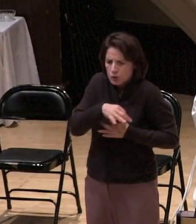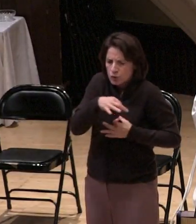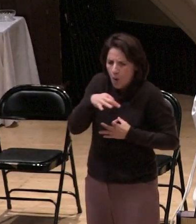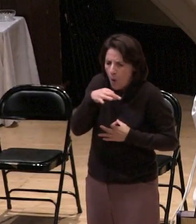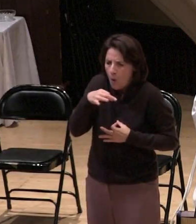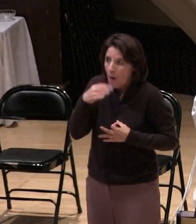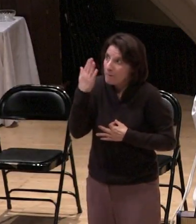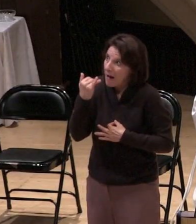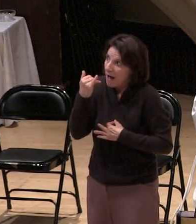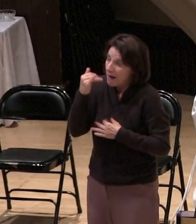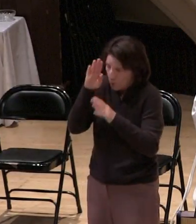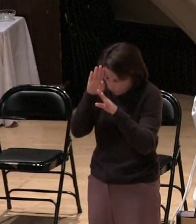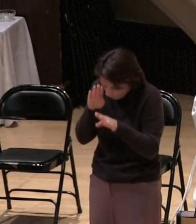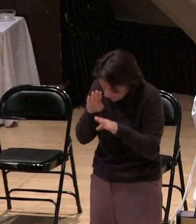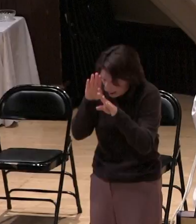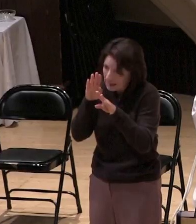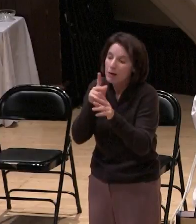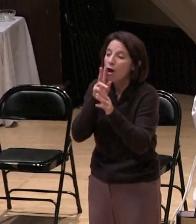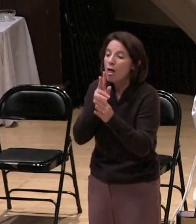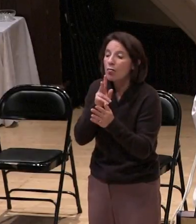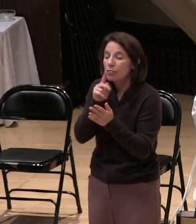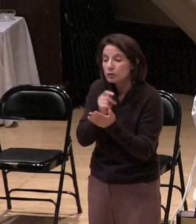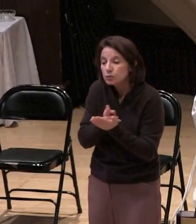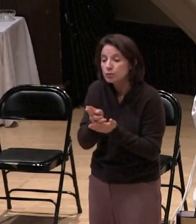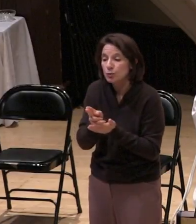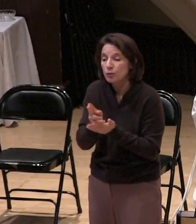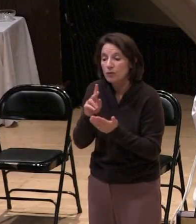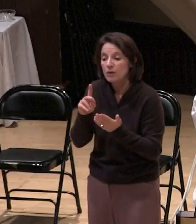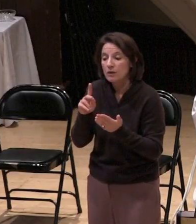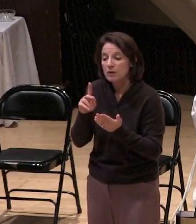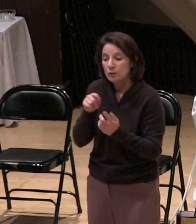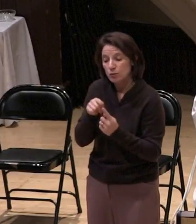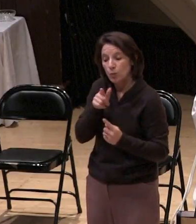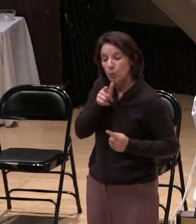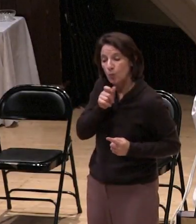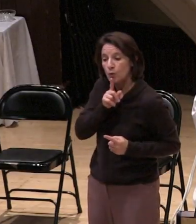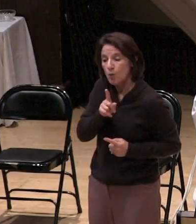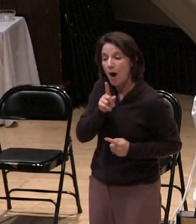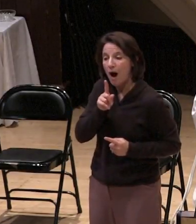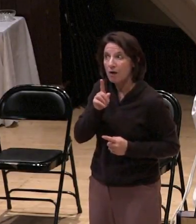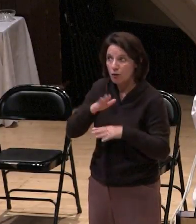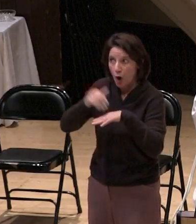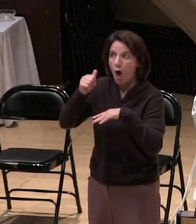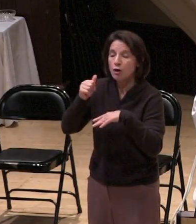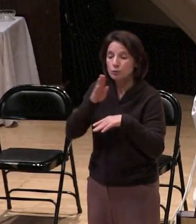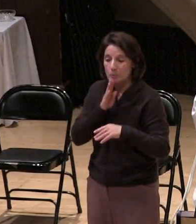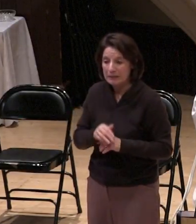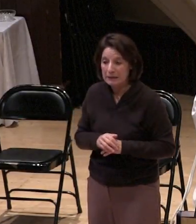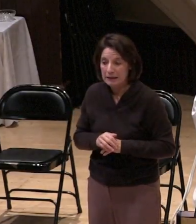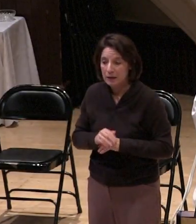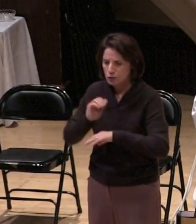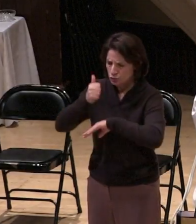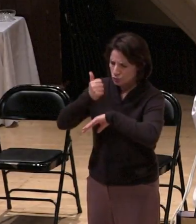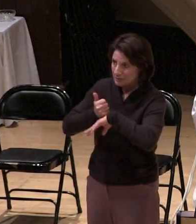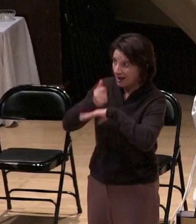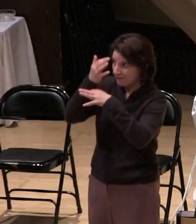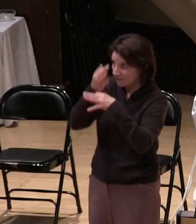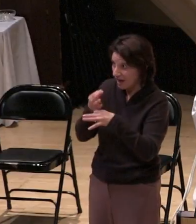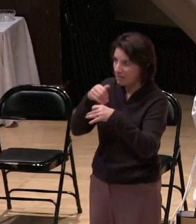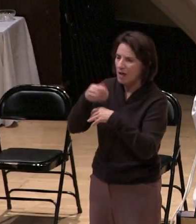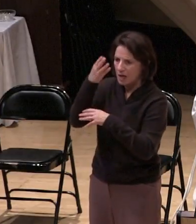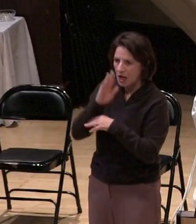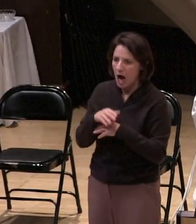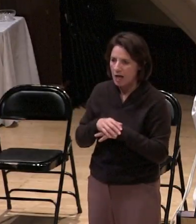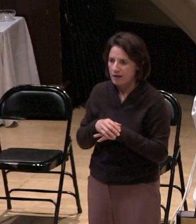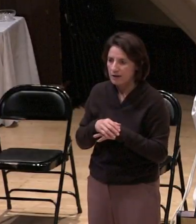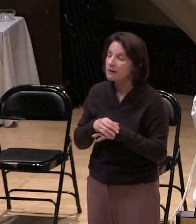truth of who you are called to be. To set your faith and hope on God. God has a